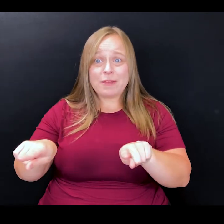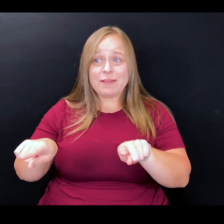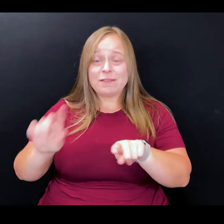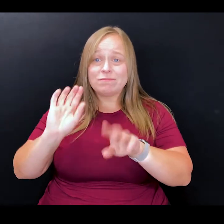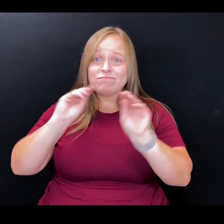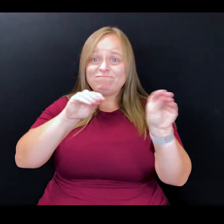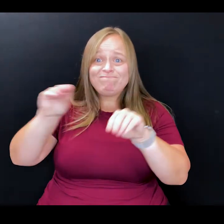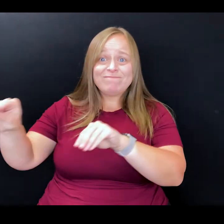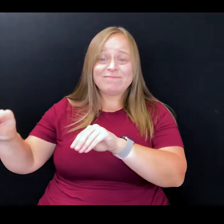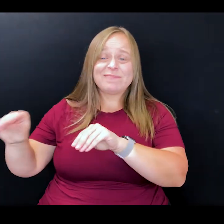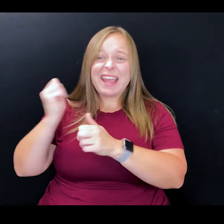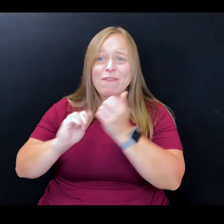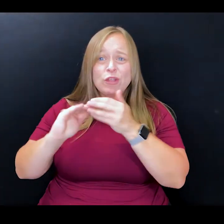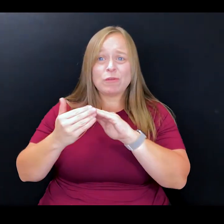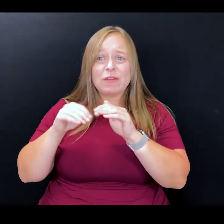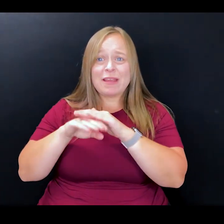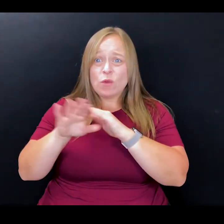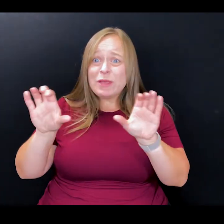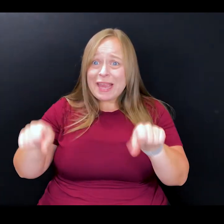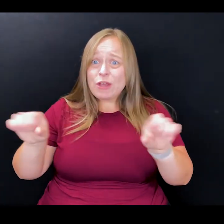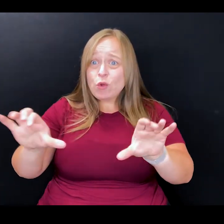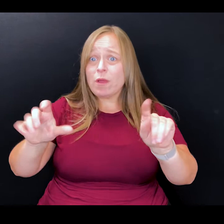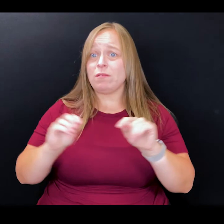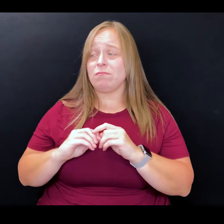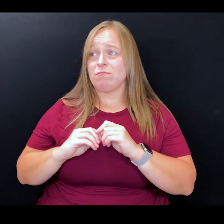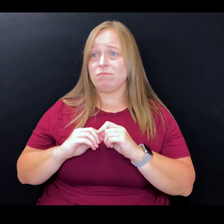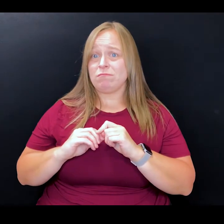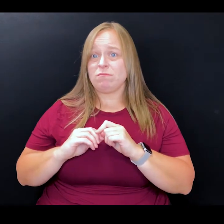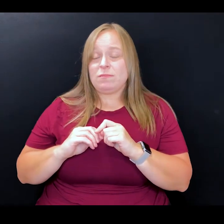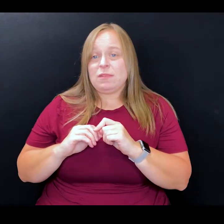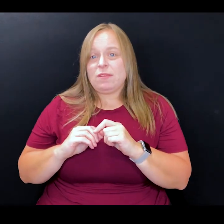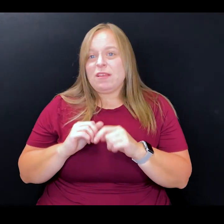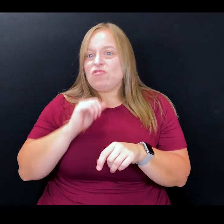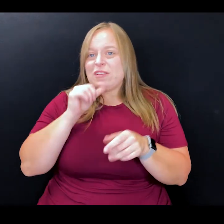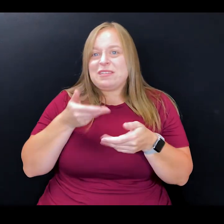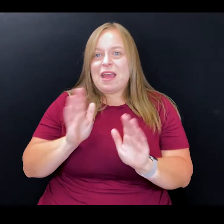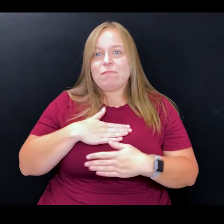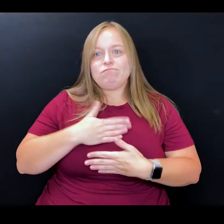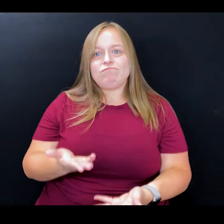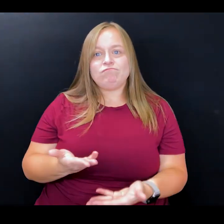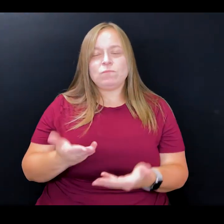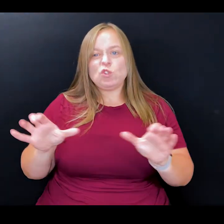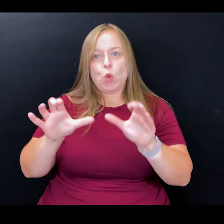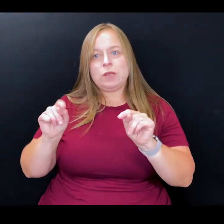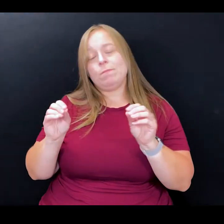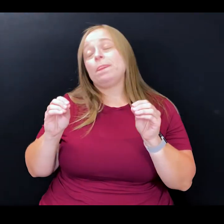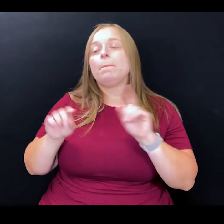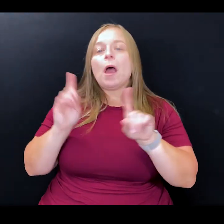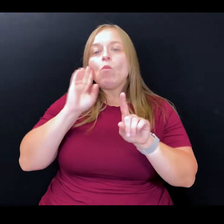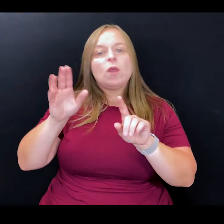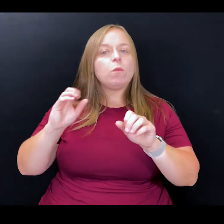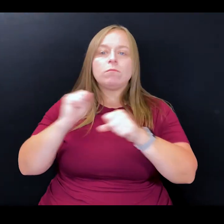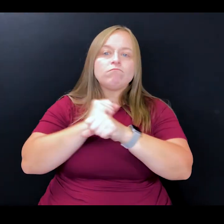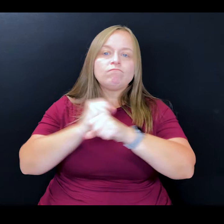happening, it should be in every community. We can do it. There just isn't a will yet to do it,